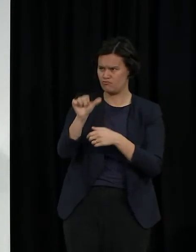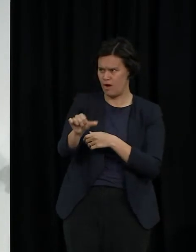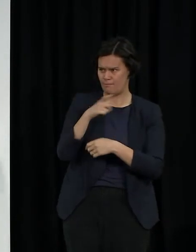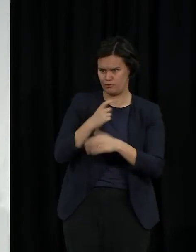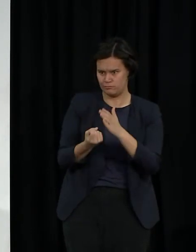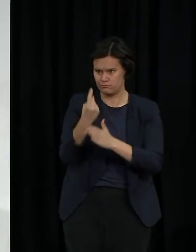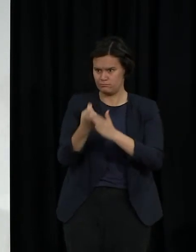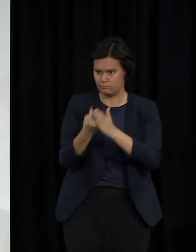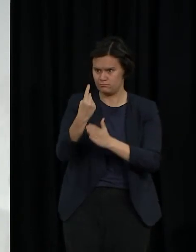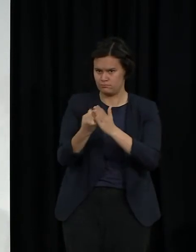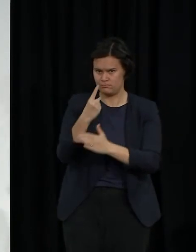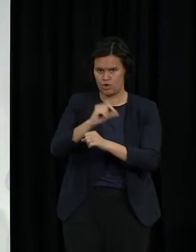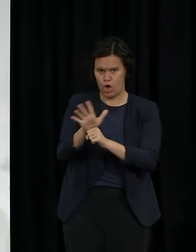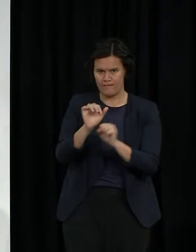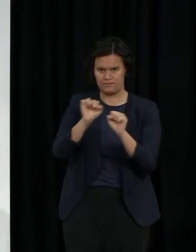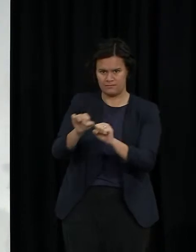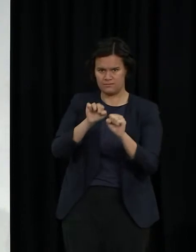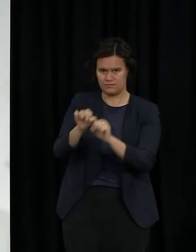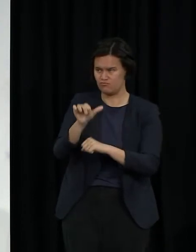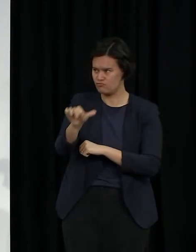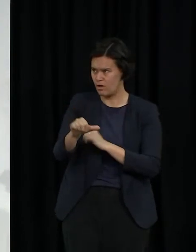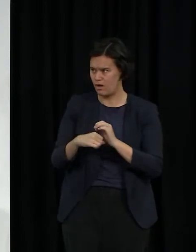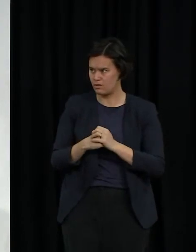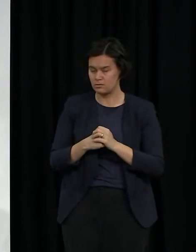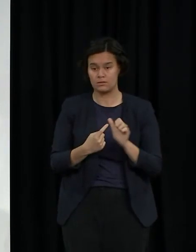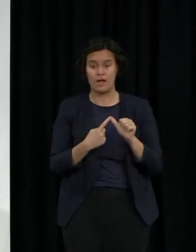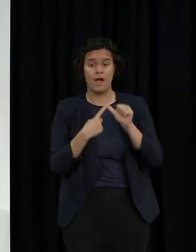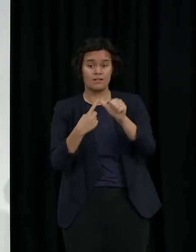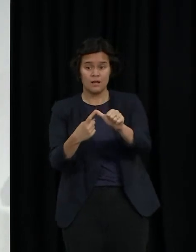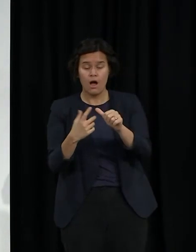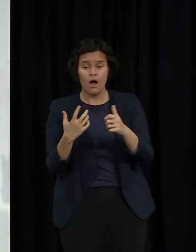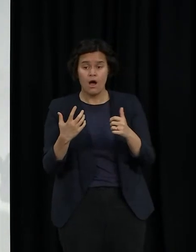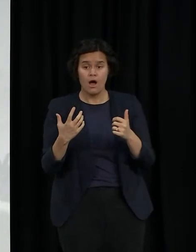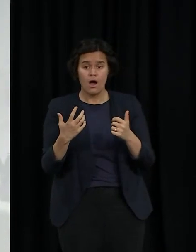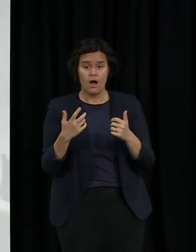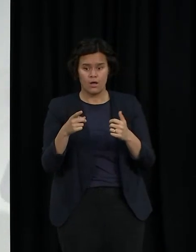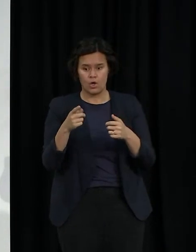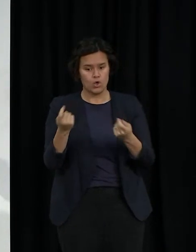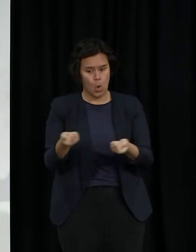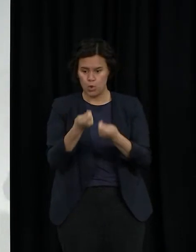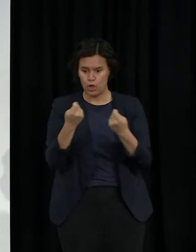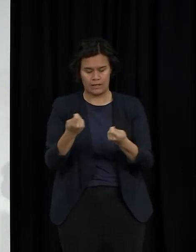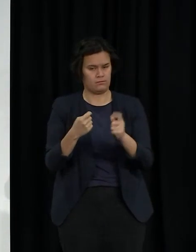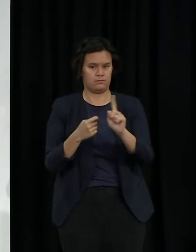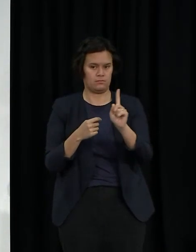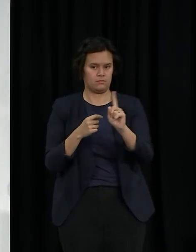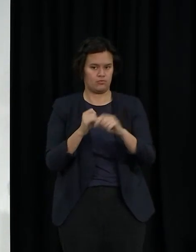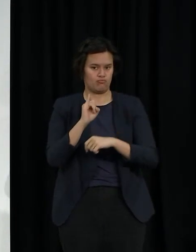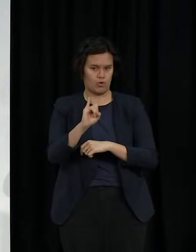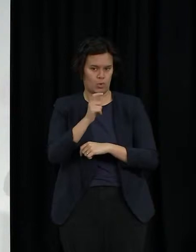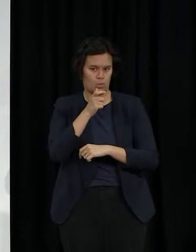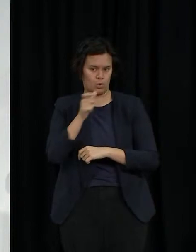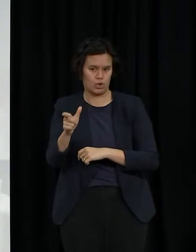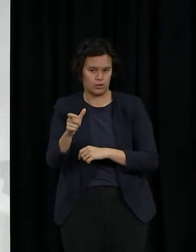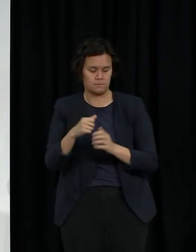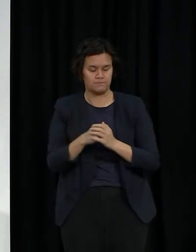there? I don't think it's a question of things not working properly. As the Director of Public Health has said, if we take Middlemore